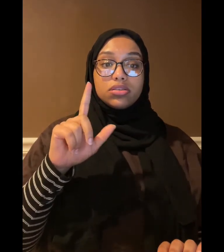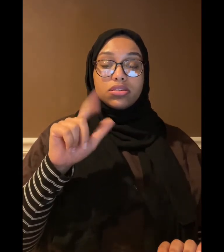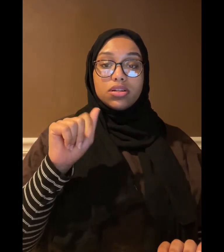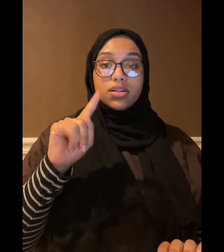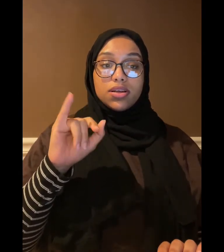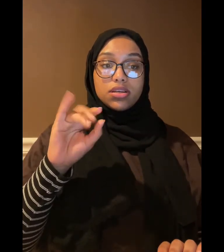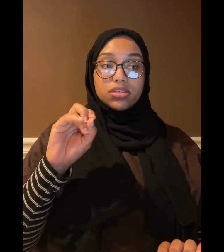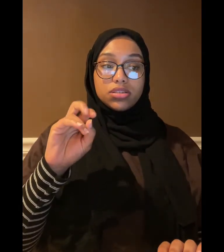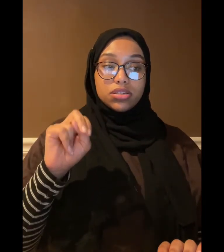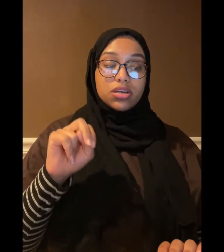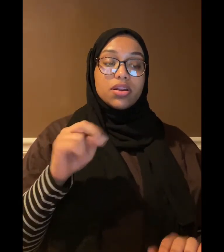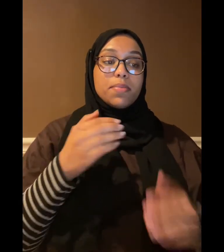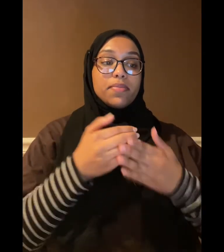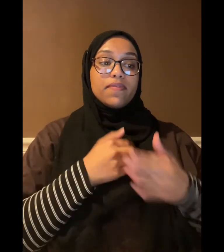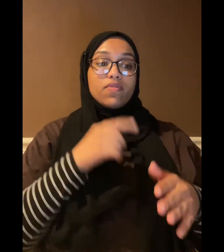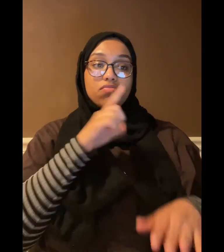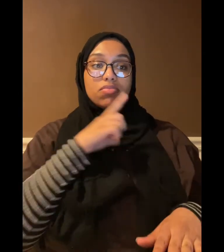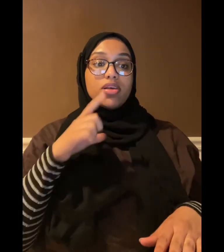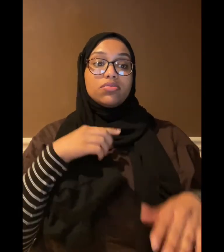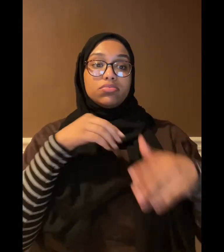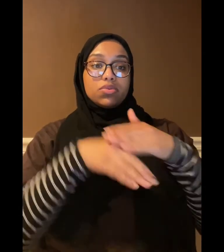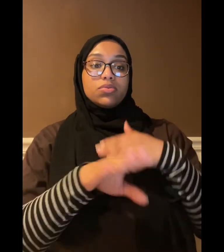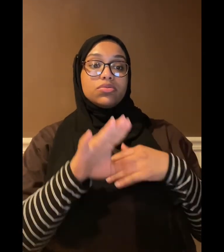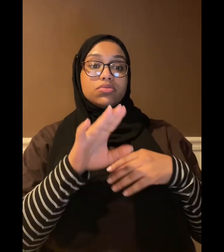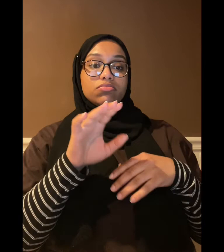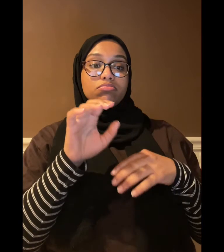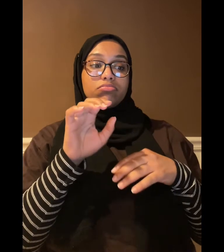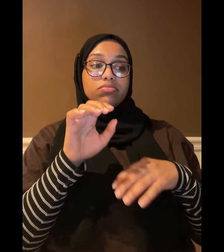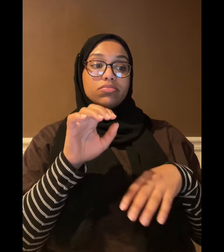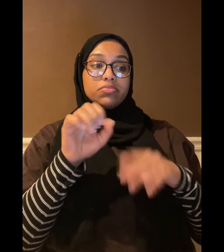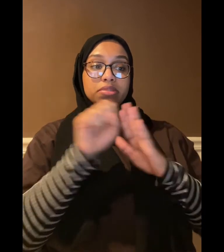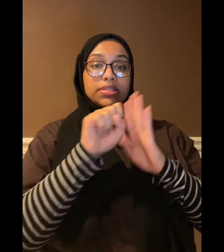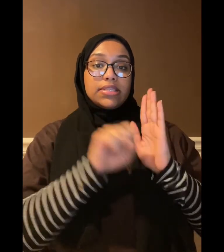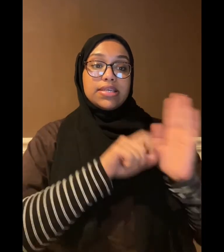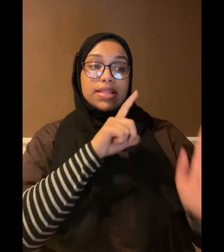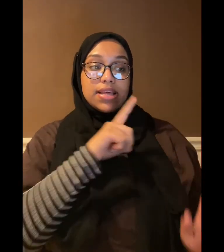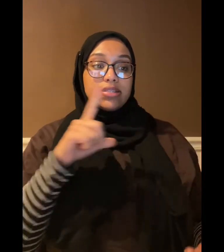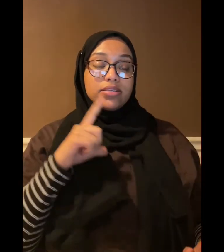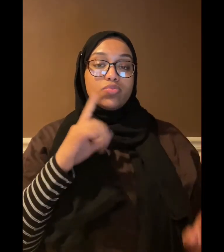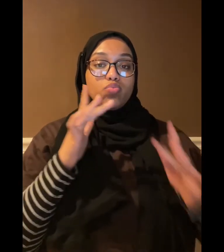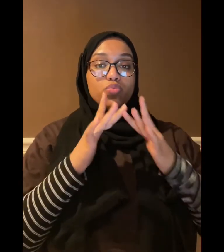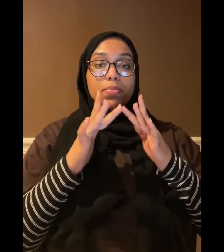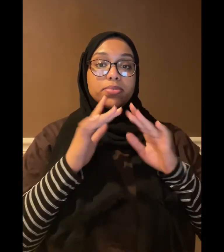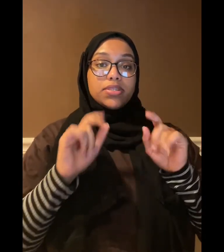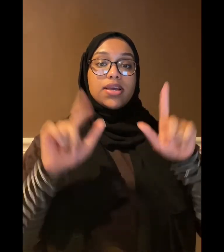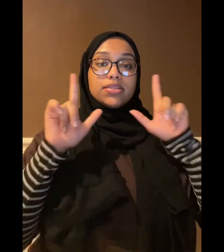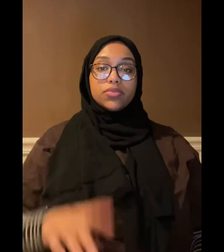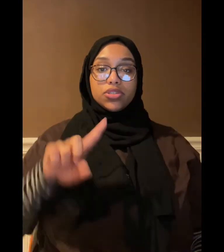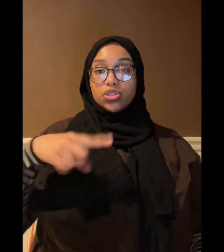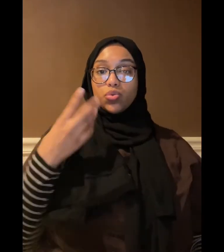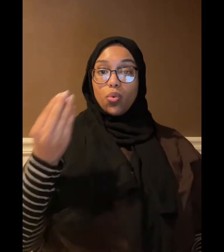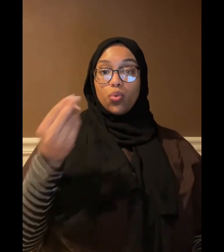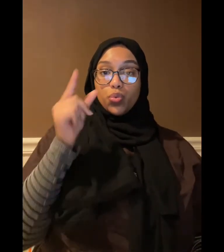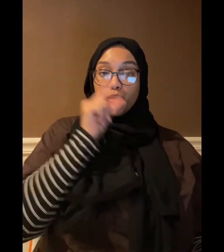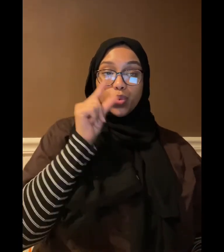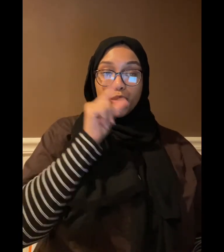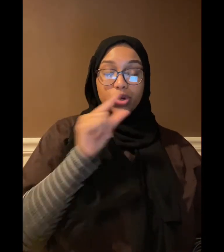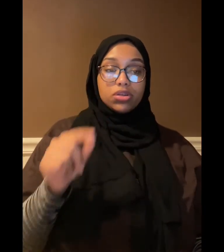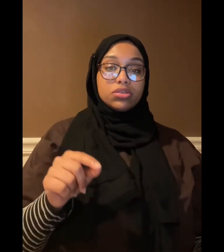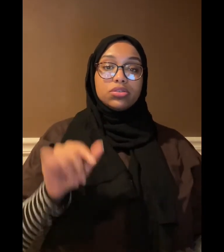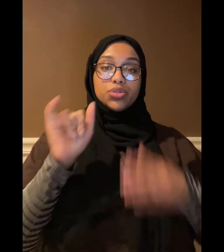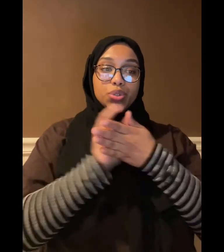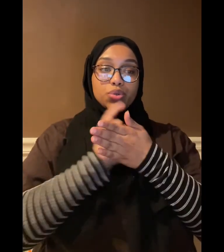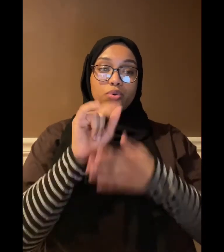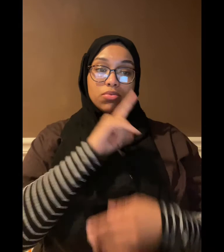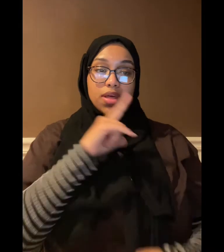It's often listed by title. Every part of the US Code has a title. For example, Title 18 is